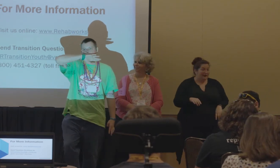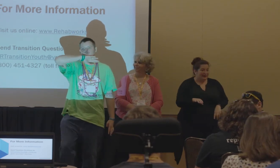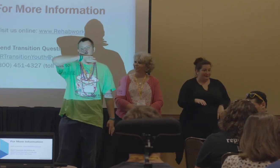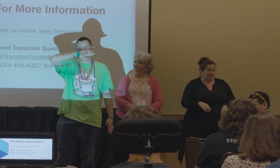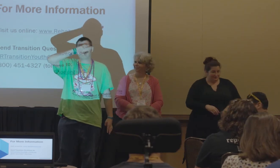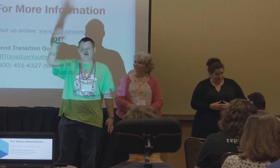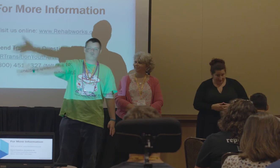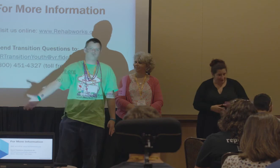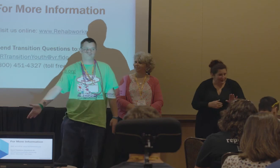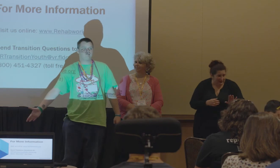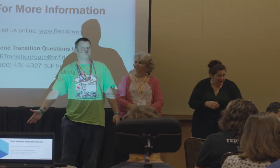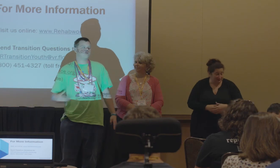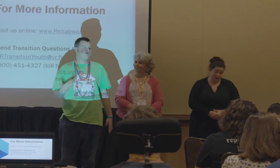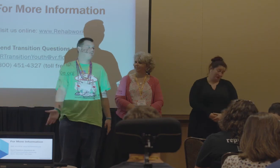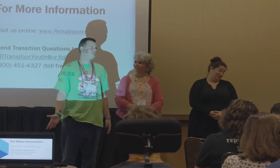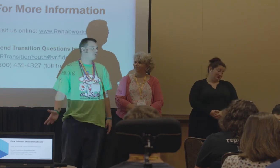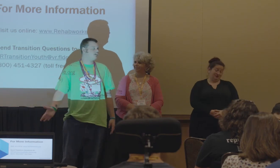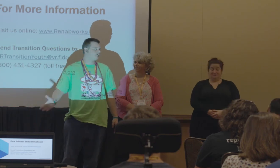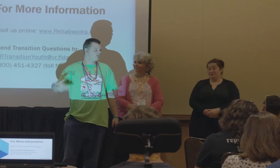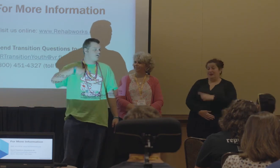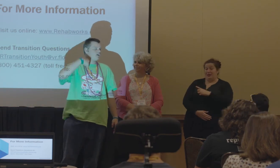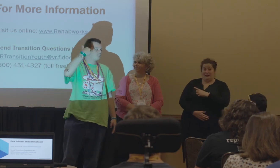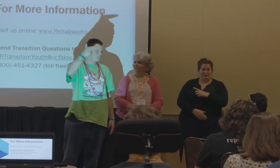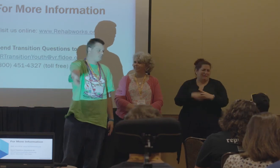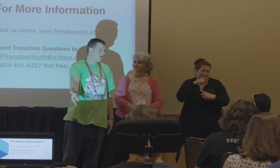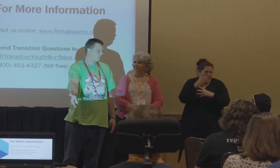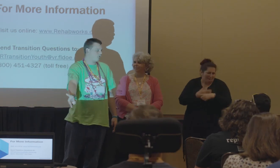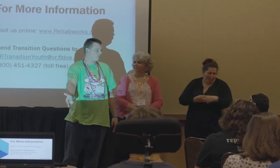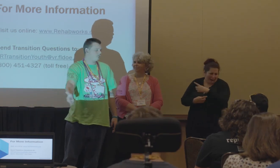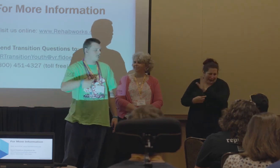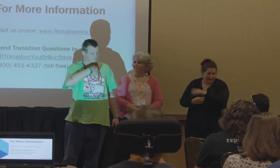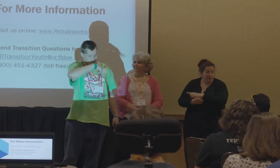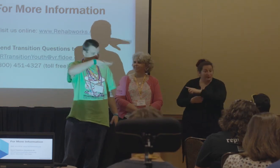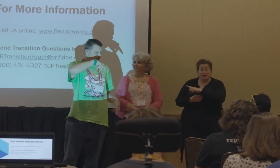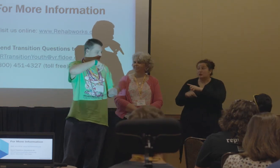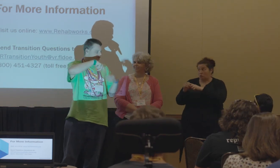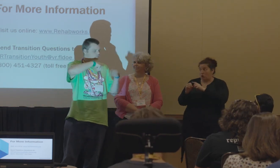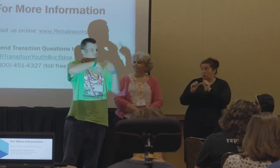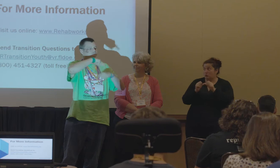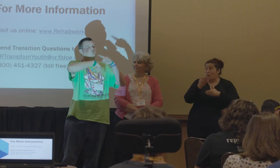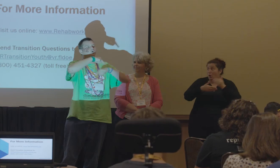in June. Went in the same, tried to go to the